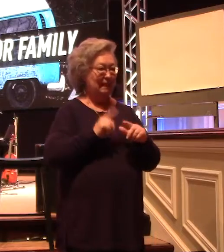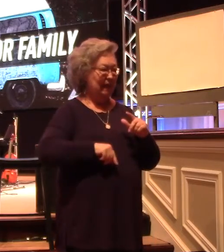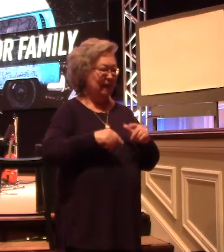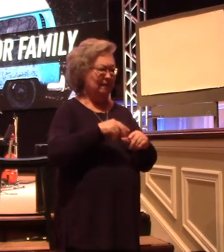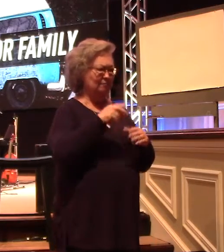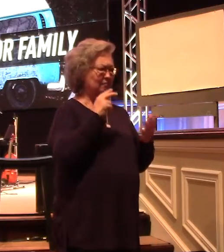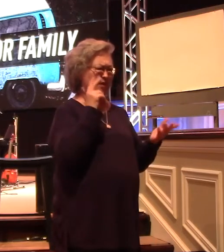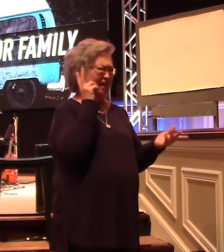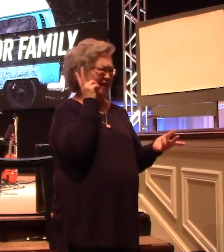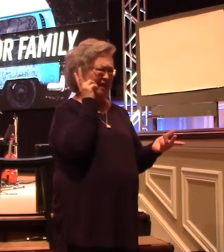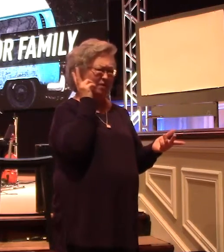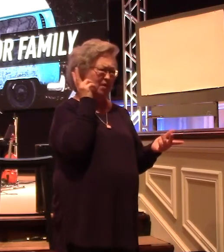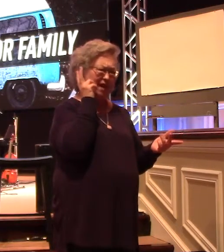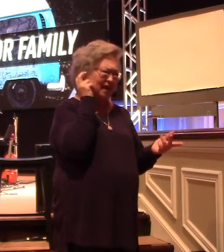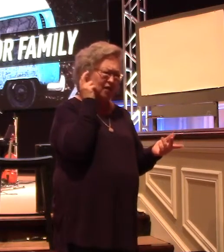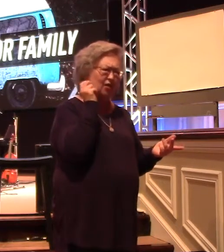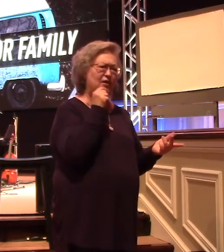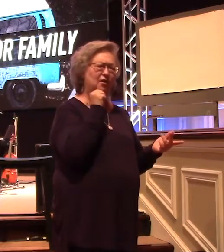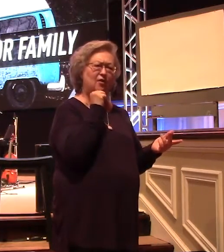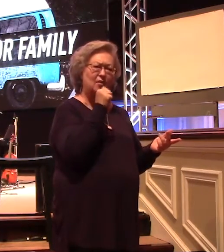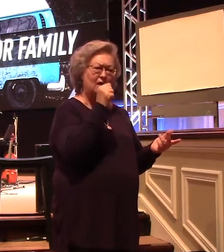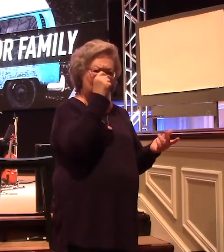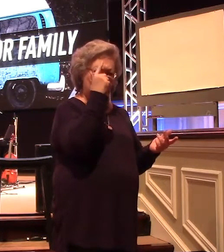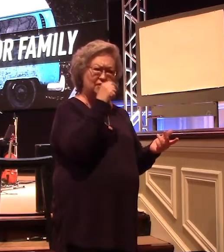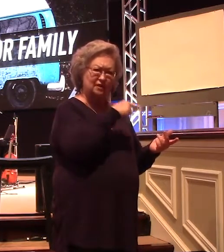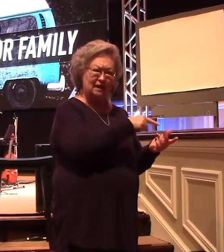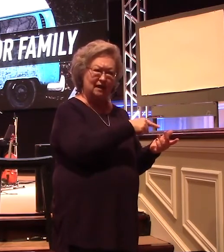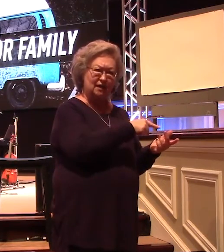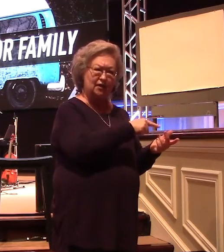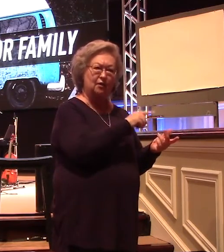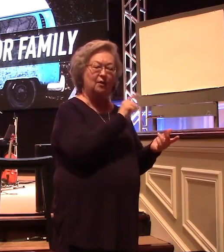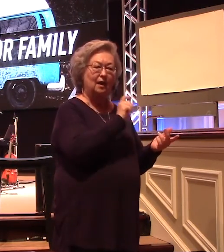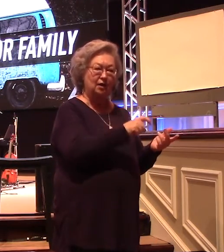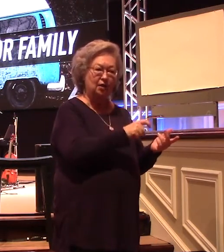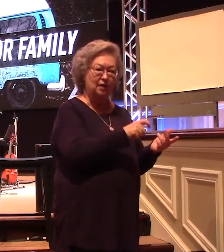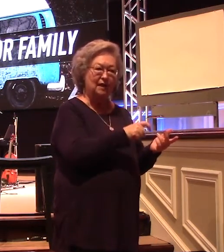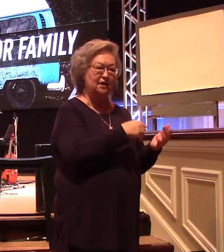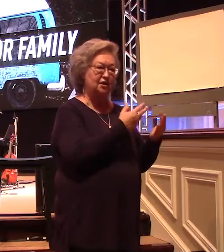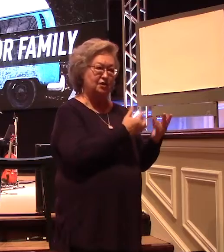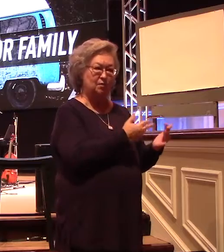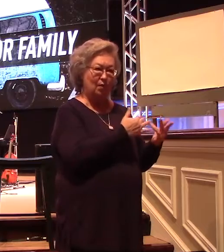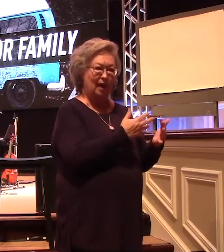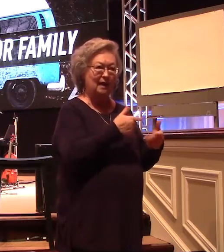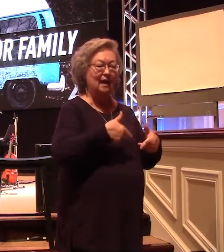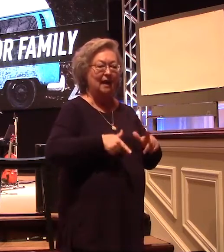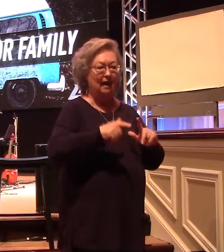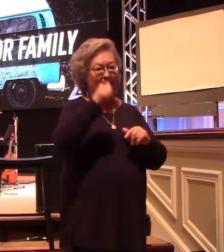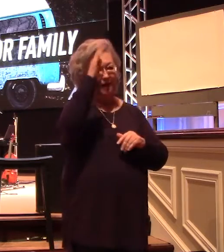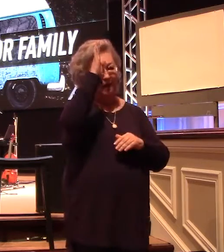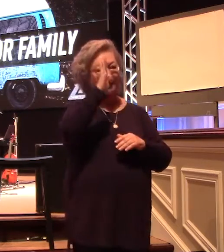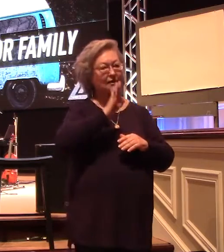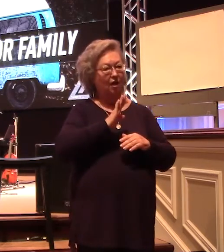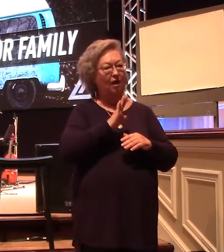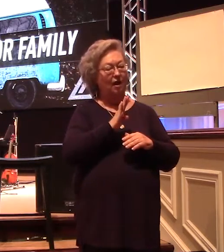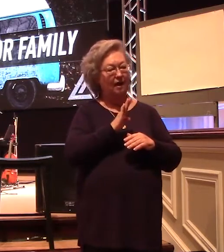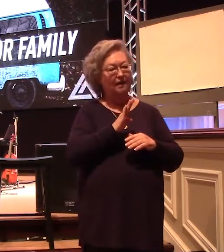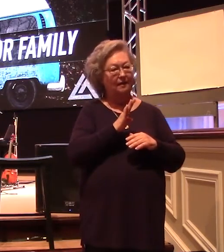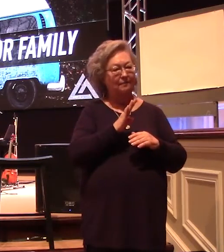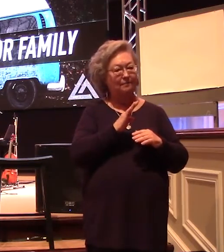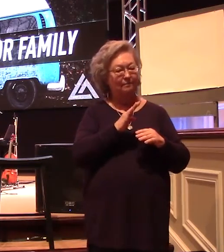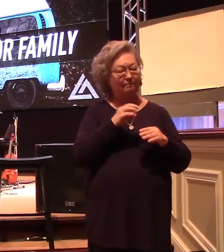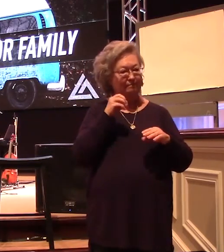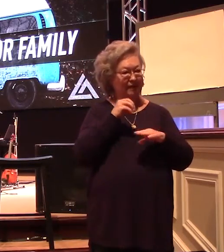Okay. The next thing the submission is, we've seen this passage, is it's the most powerful tool a wife has to win